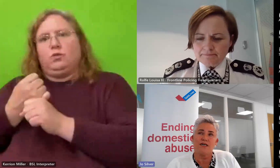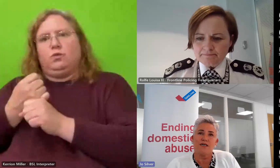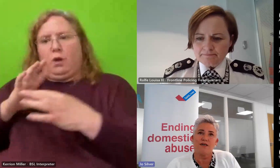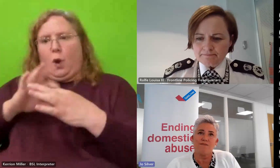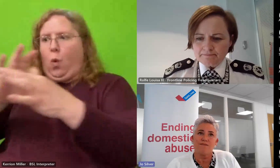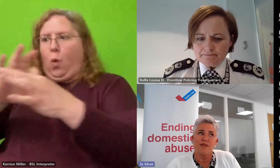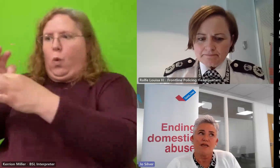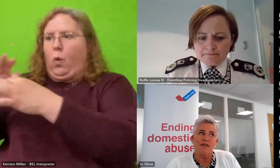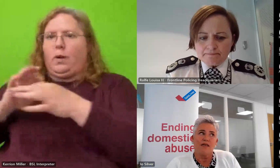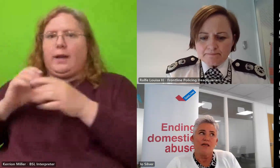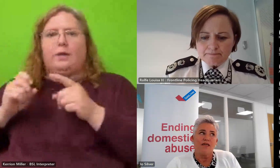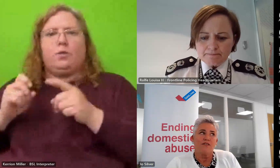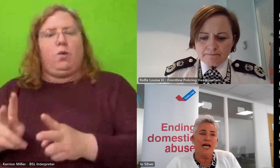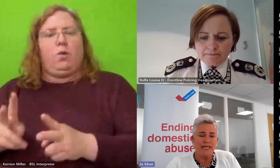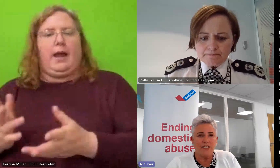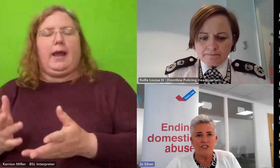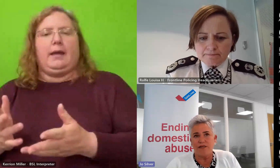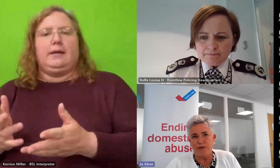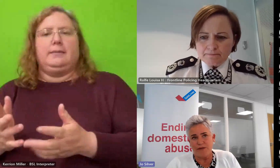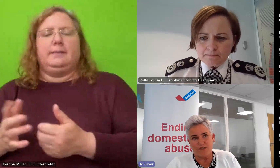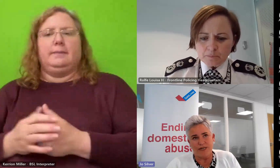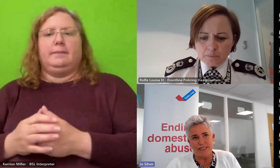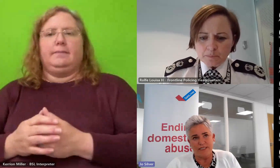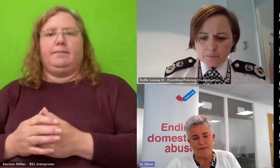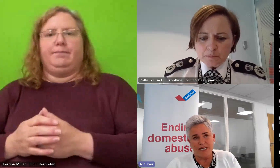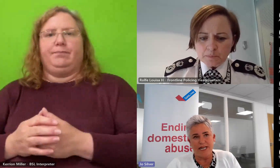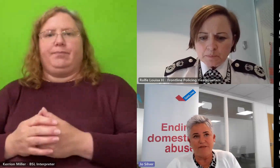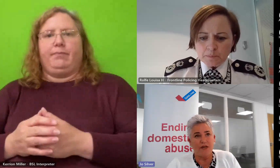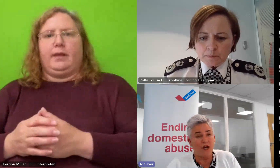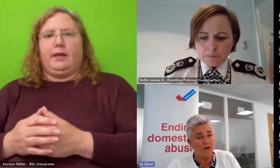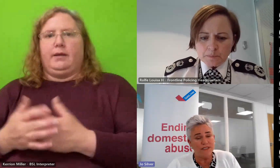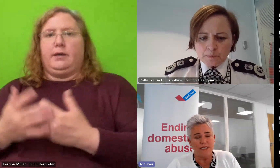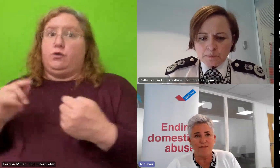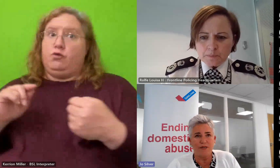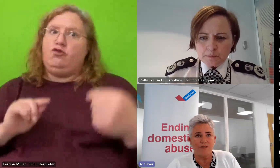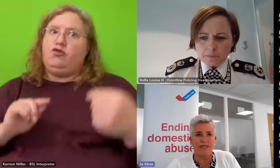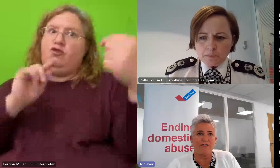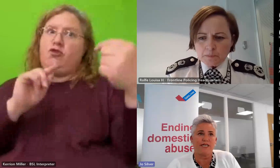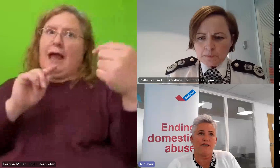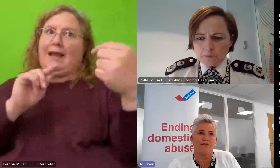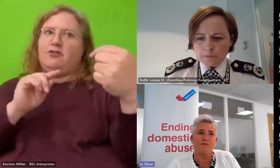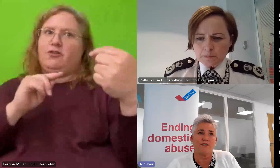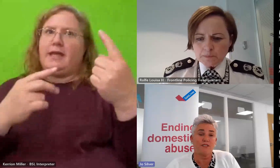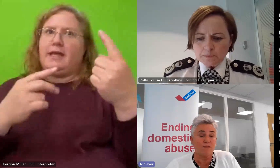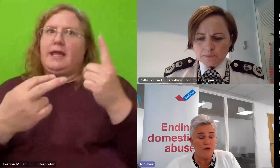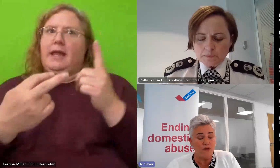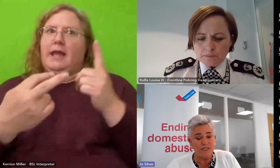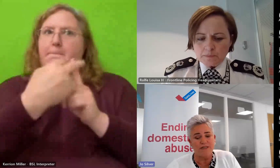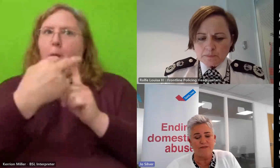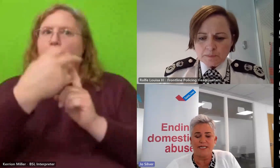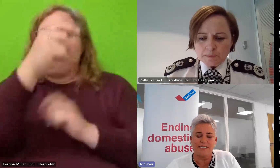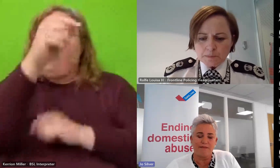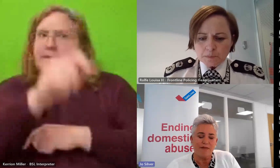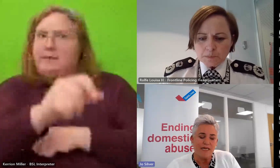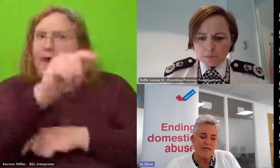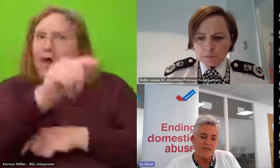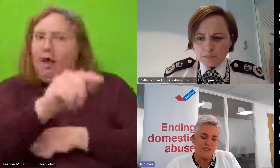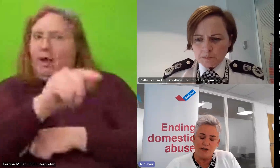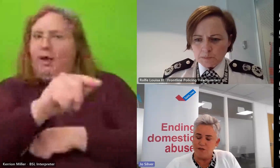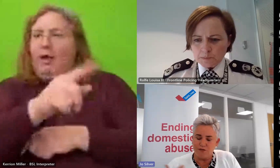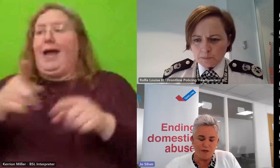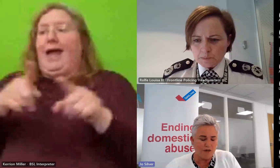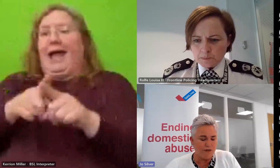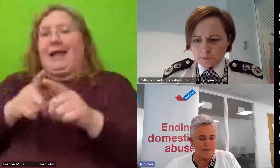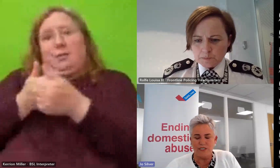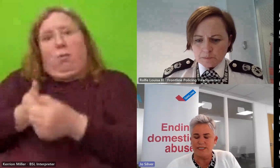that are challenging perpetrators' behaviour, holding the perpetrator accountable, supporting the victim